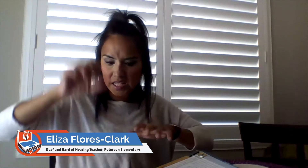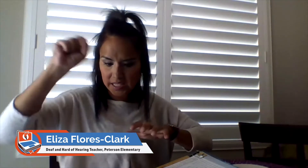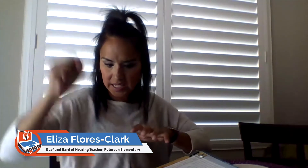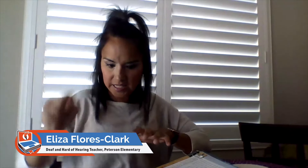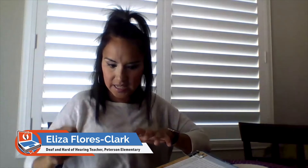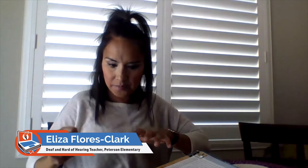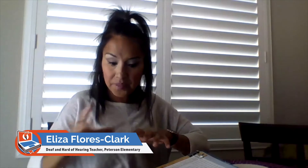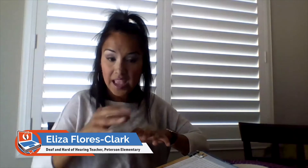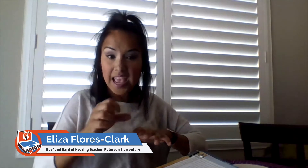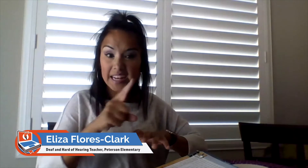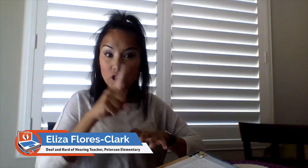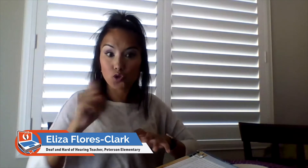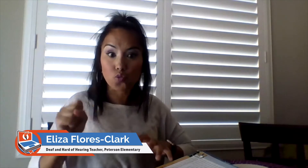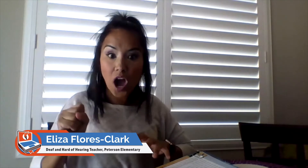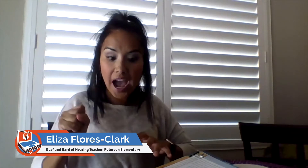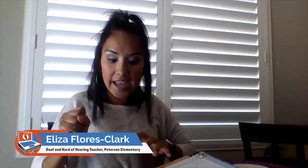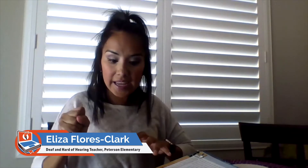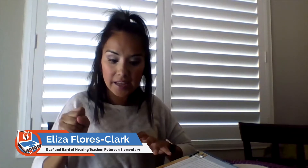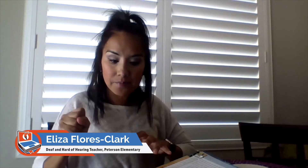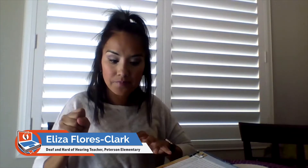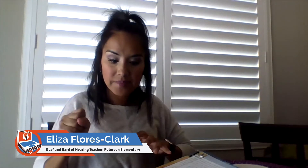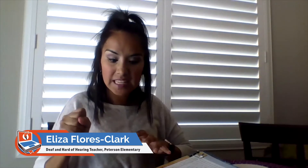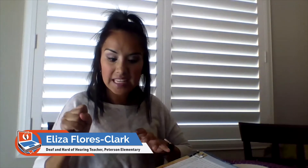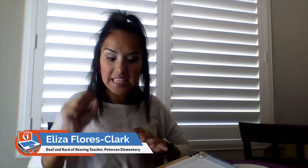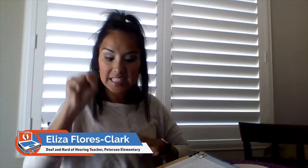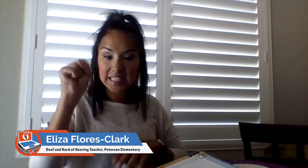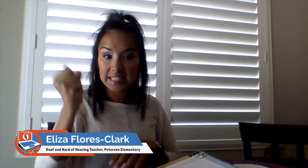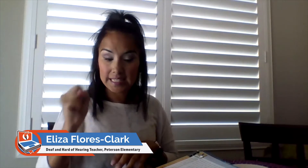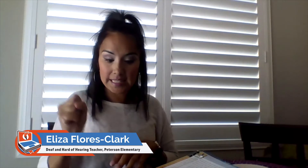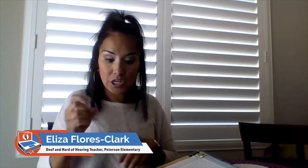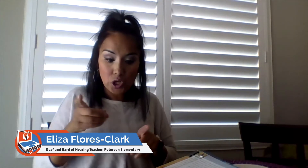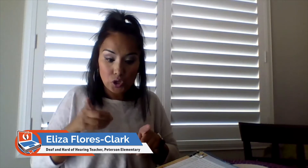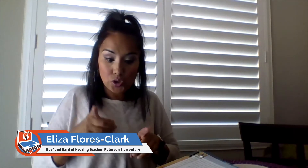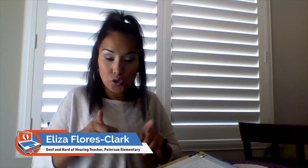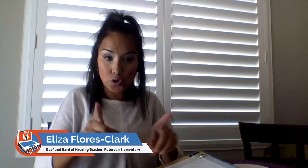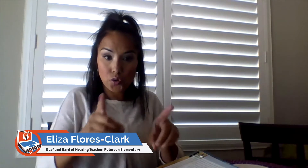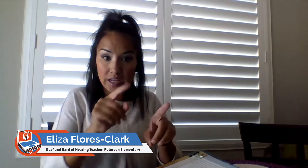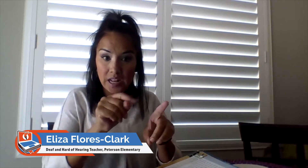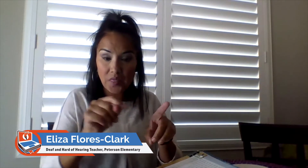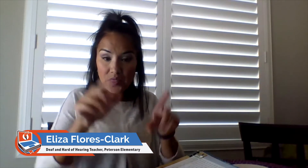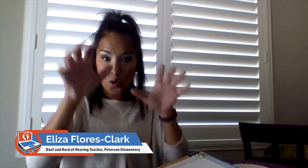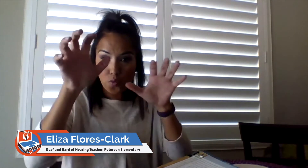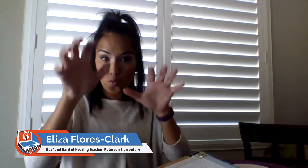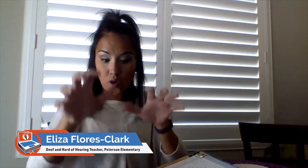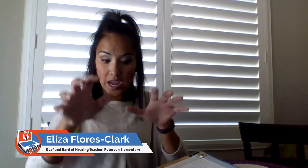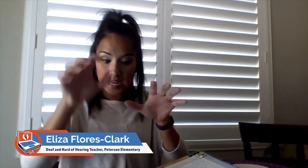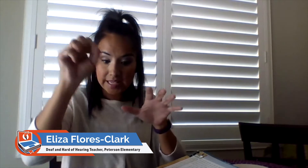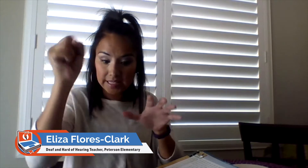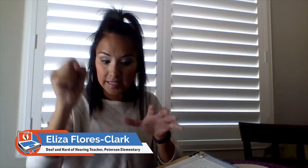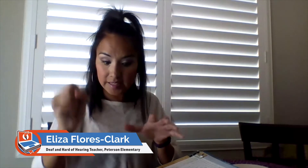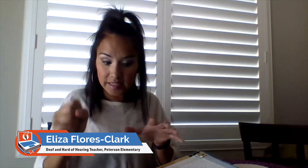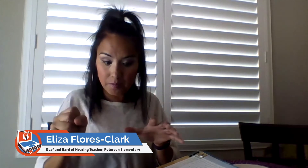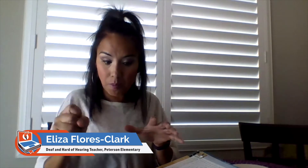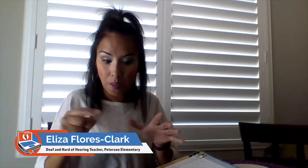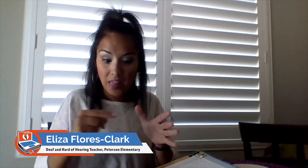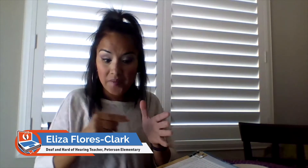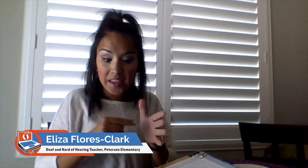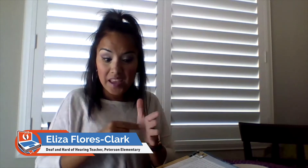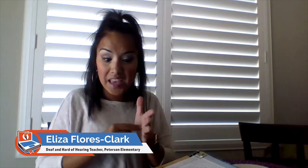a season and a dry season. During the rainy season,